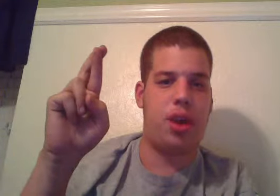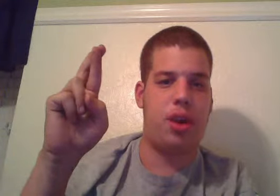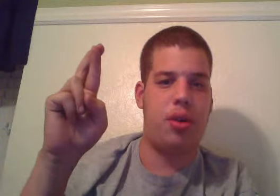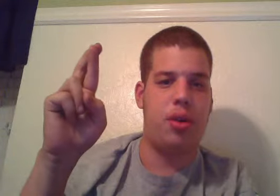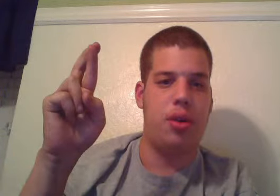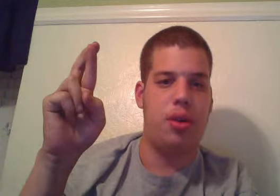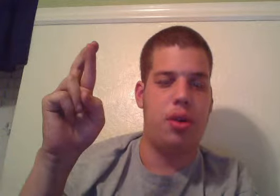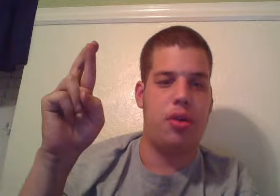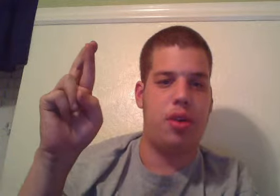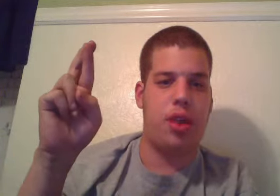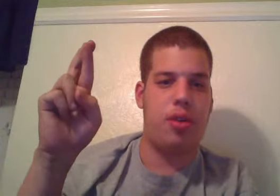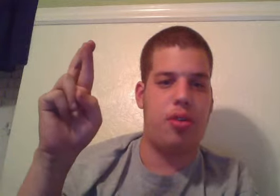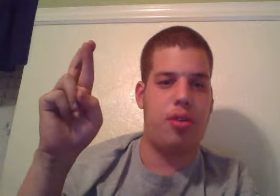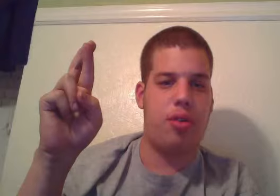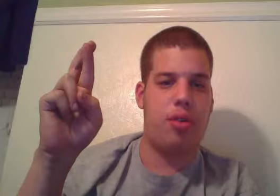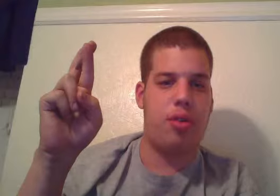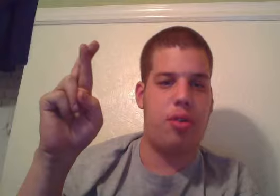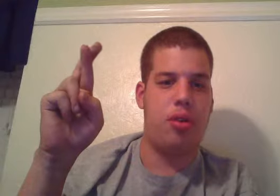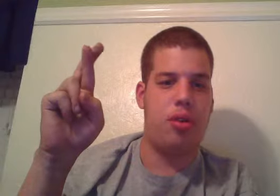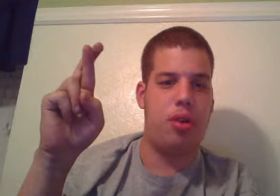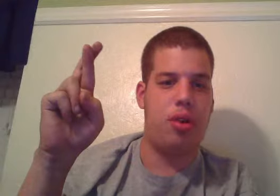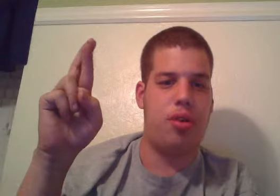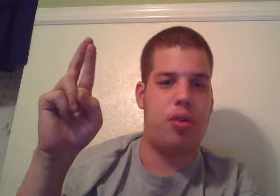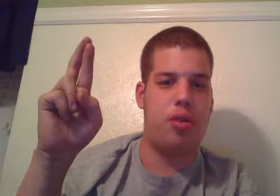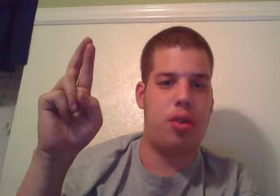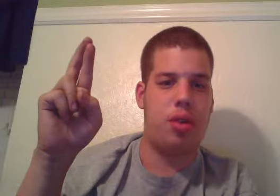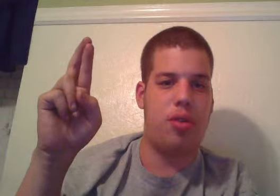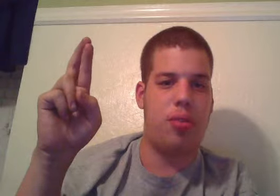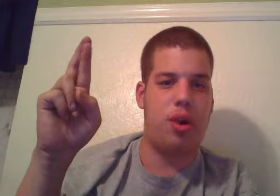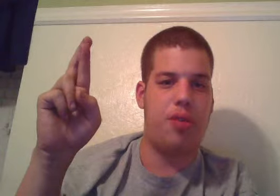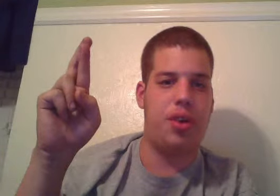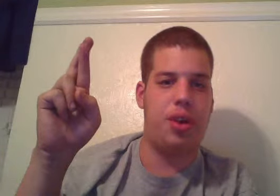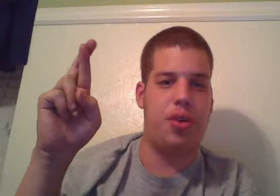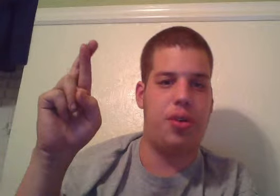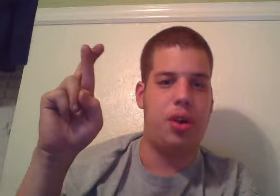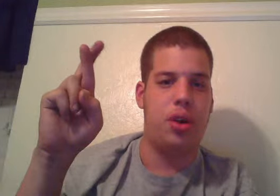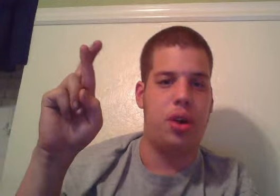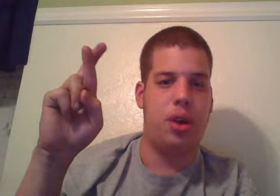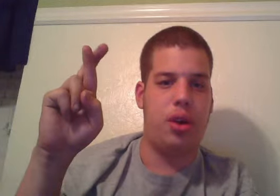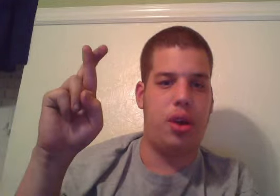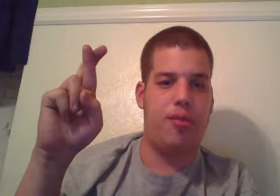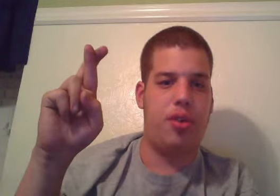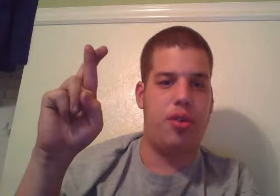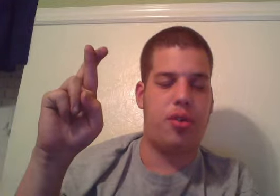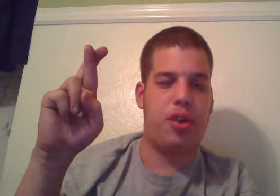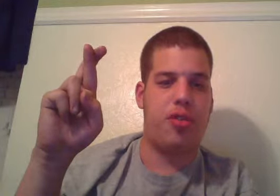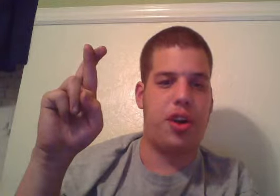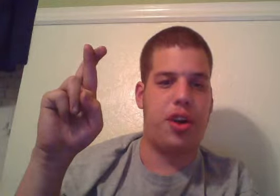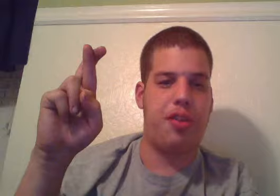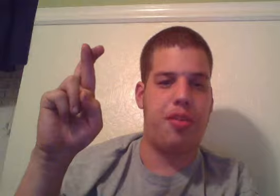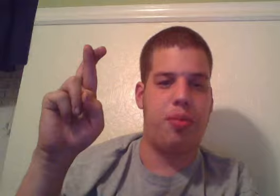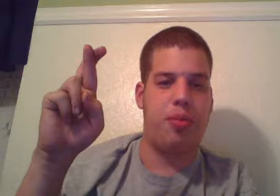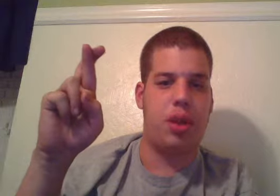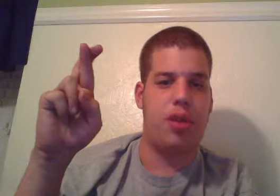Try this, this, this, Whatever you can do. All you have to do is cross your fingers. That's it.